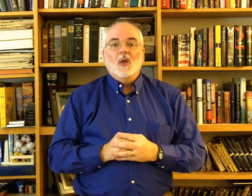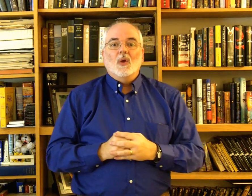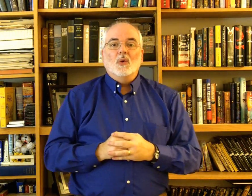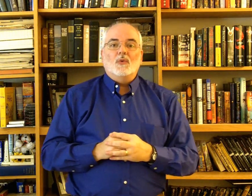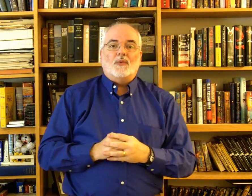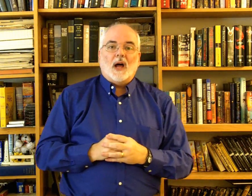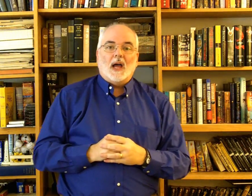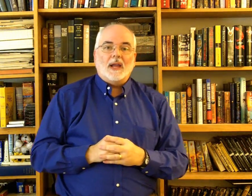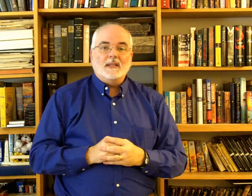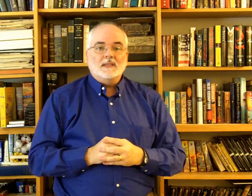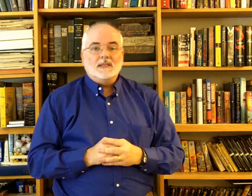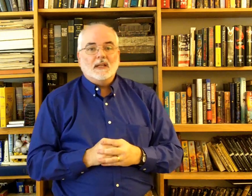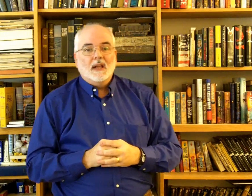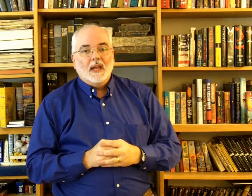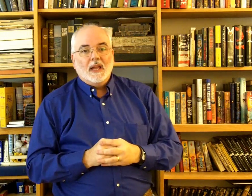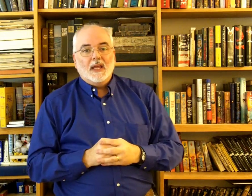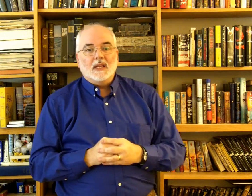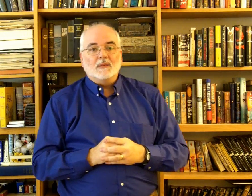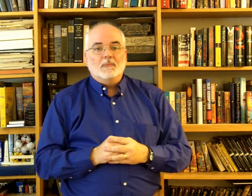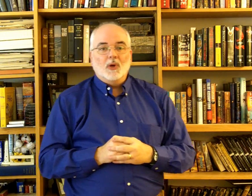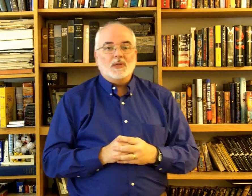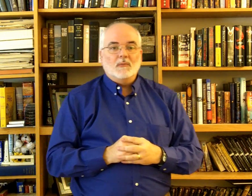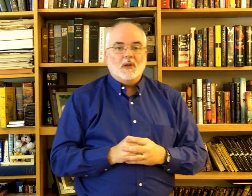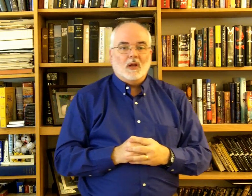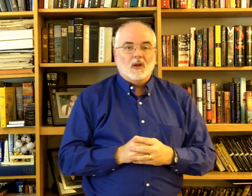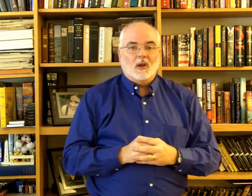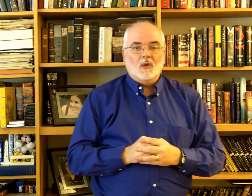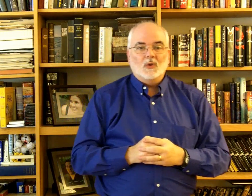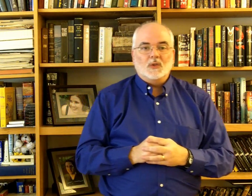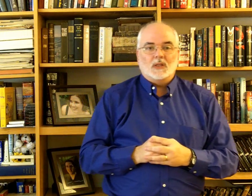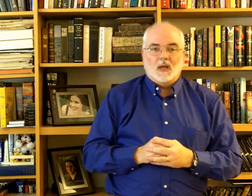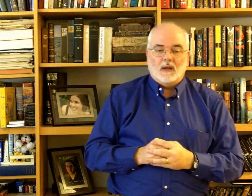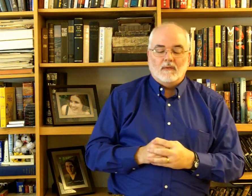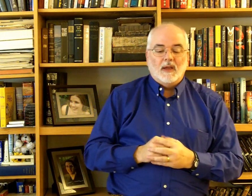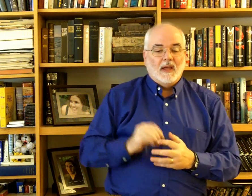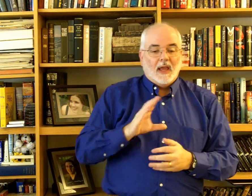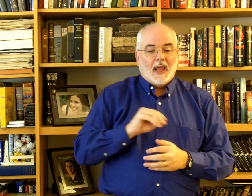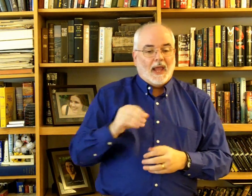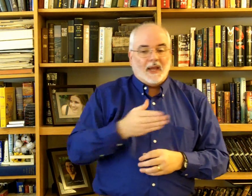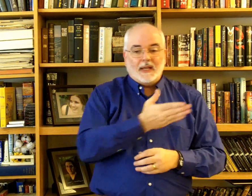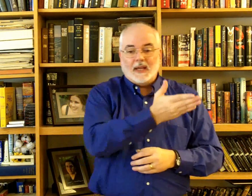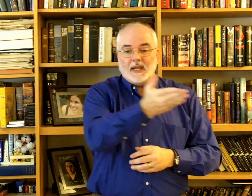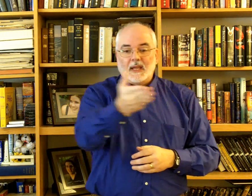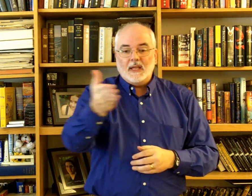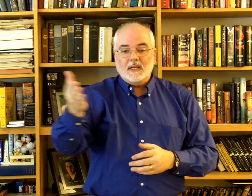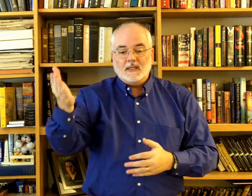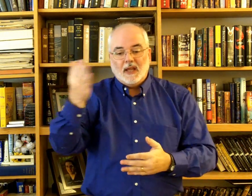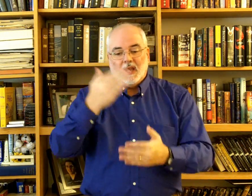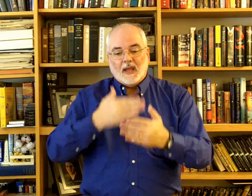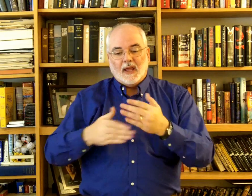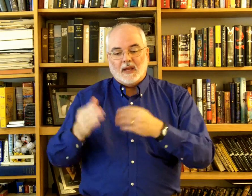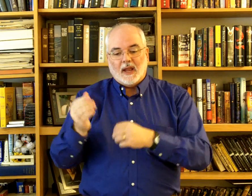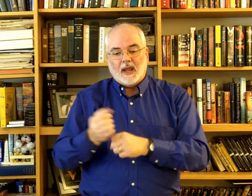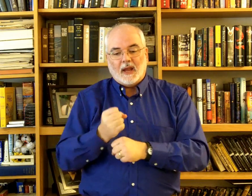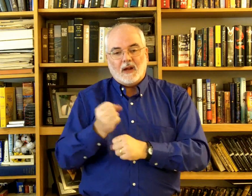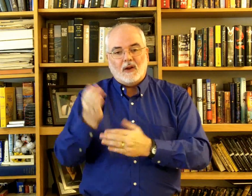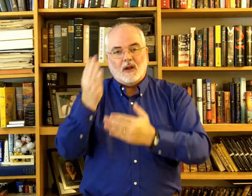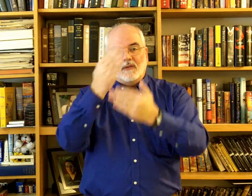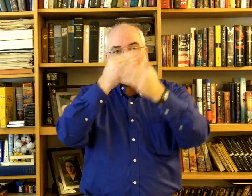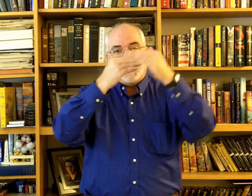Who finds his bosom glows with love, and he's an heir of